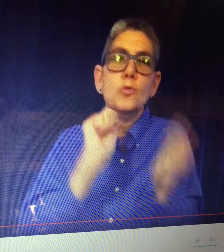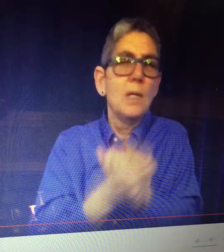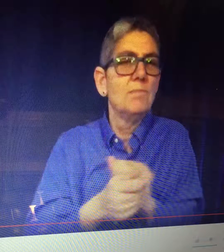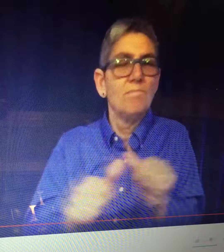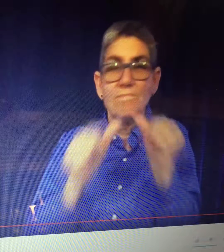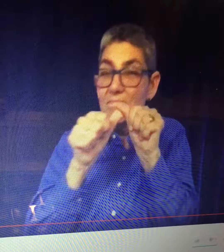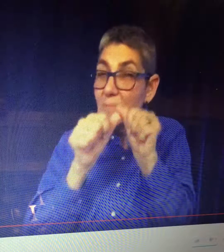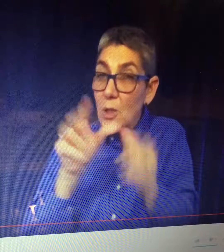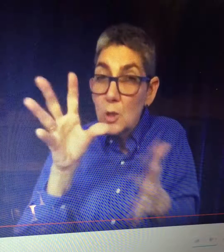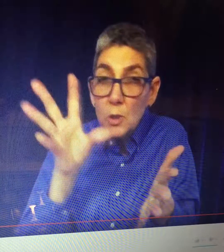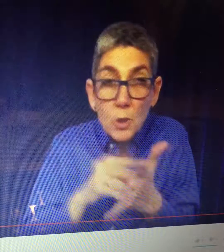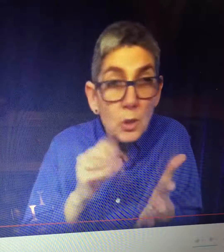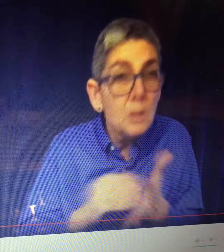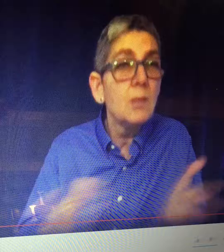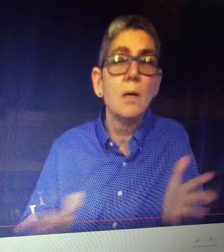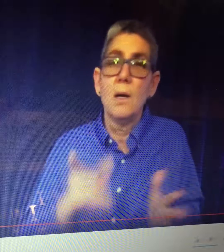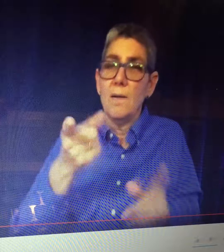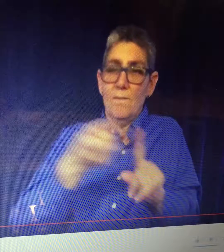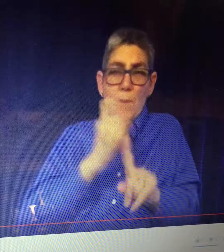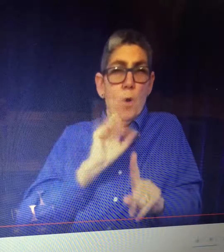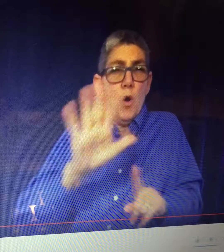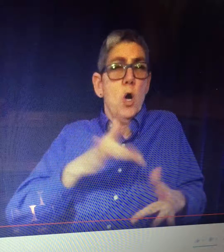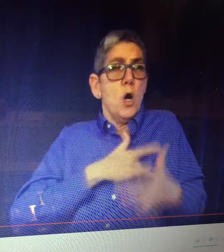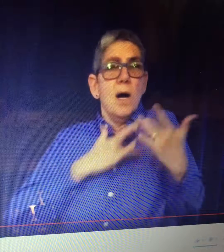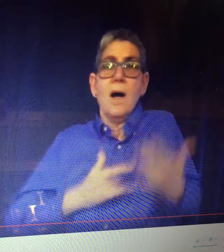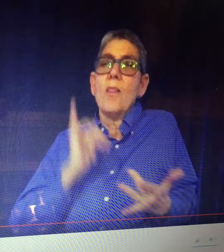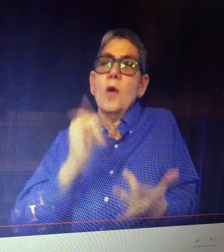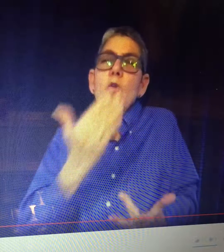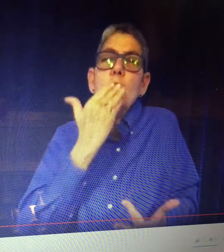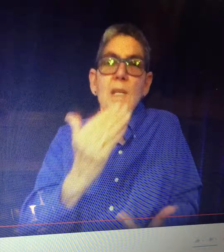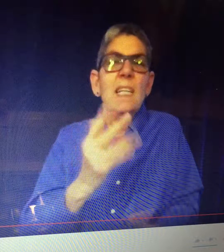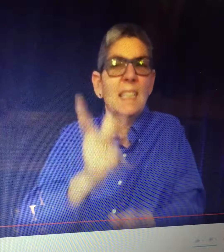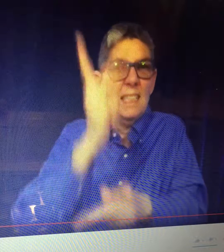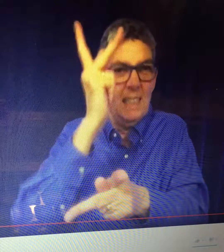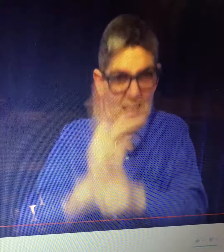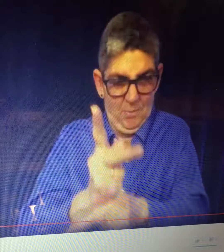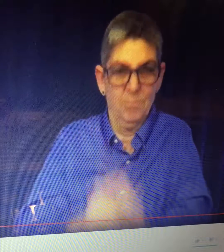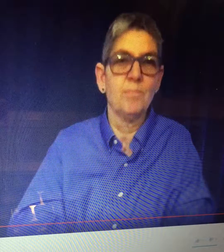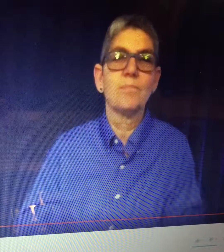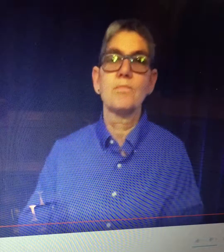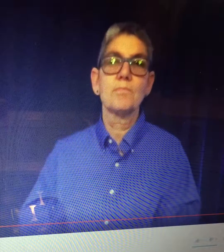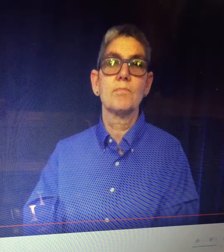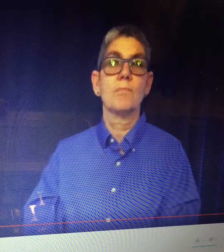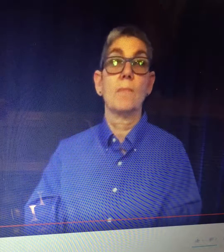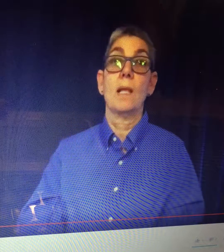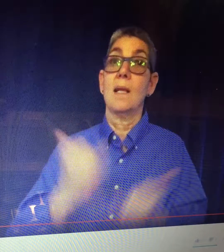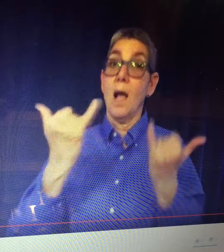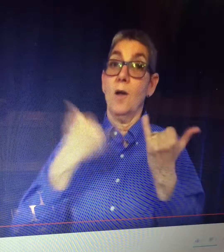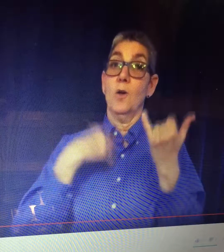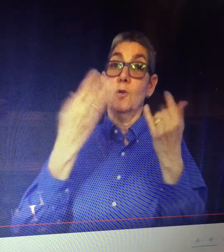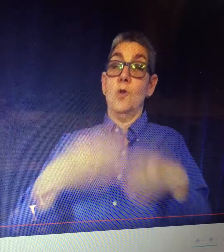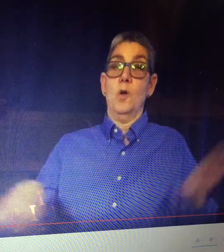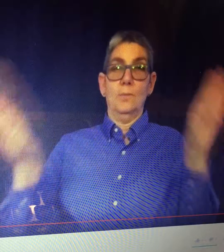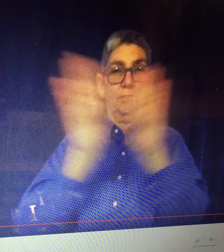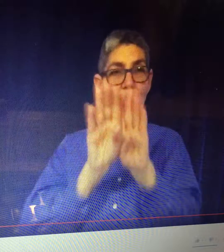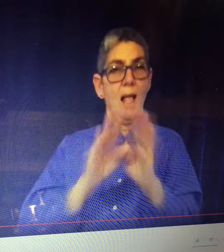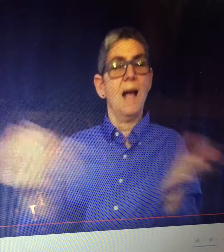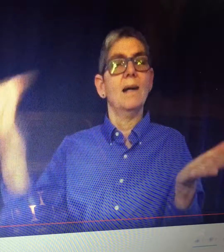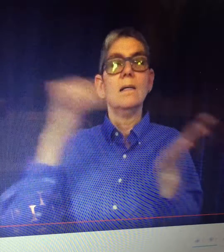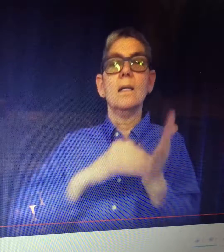So good job, keep changing, keep going, have a lot of heart, thank you, take care. So in